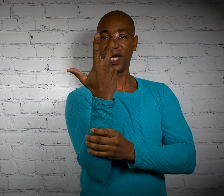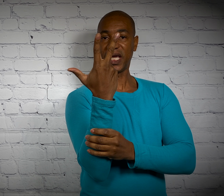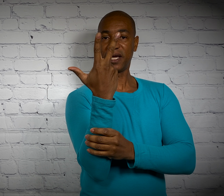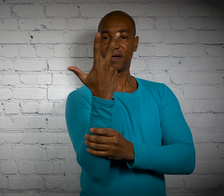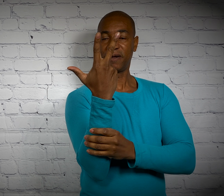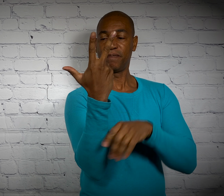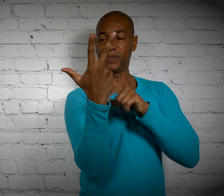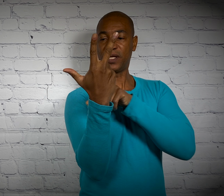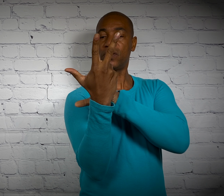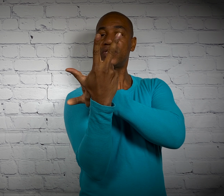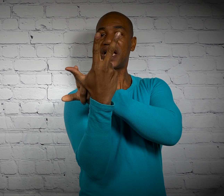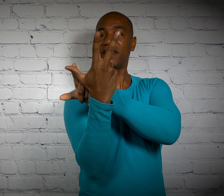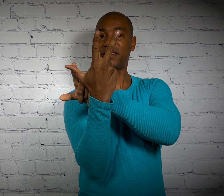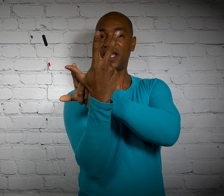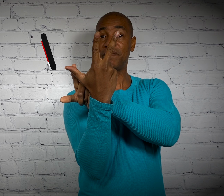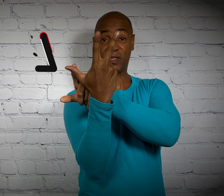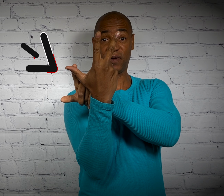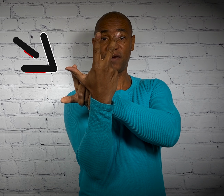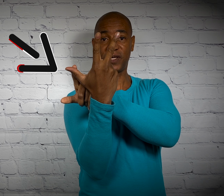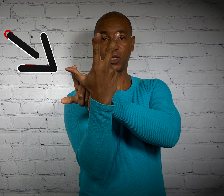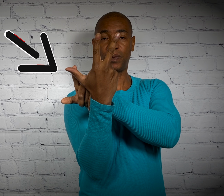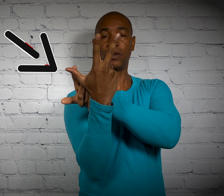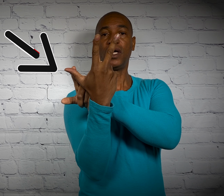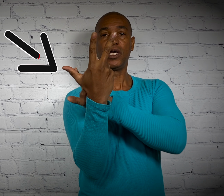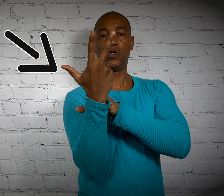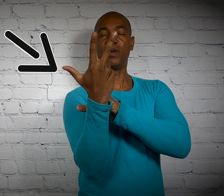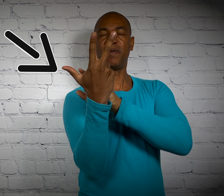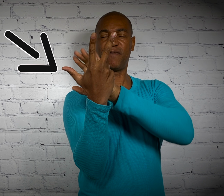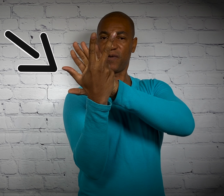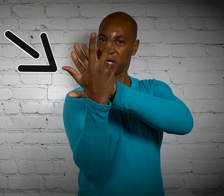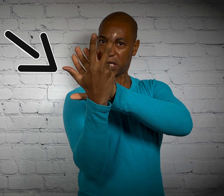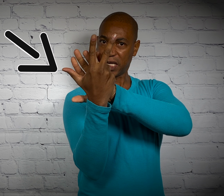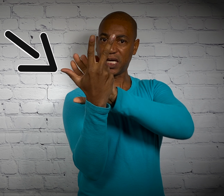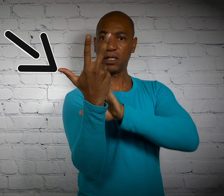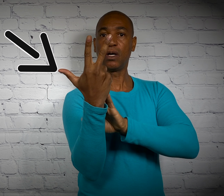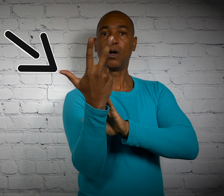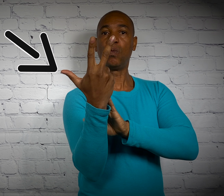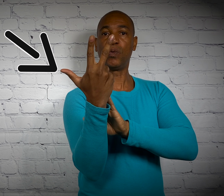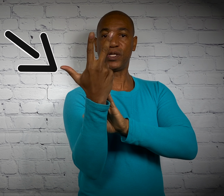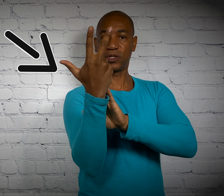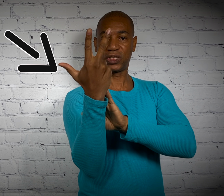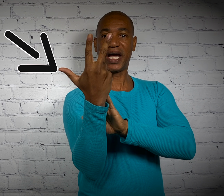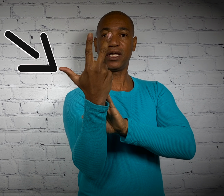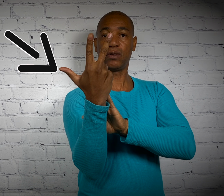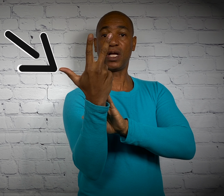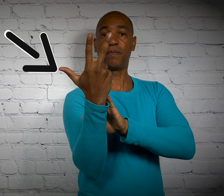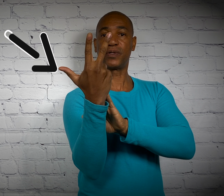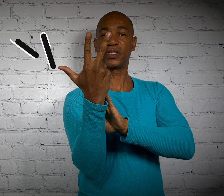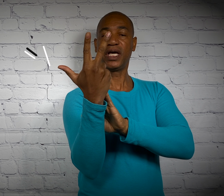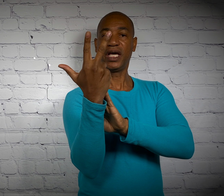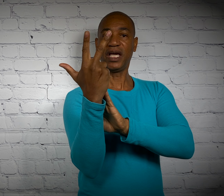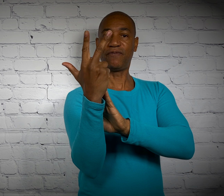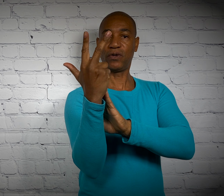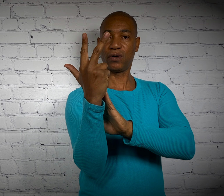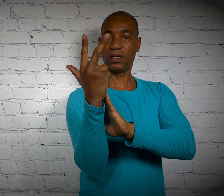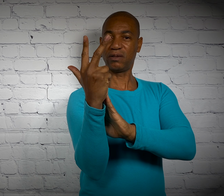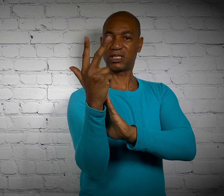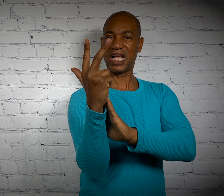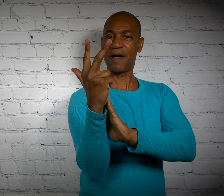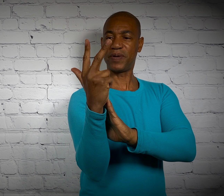3. Now notice how the thumb is very visible. You want to be very clean when you're signing your numbers. If you're a little sloppy and you